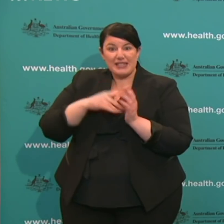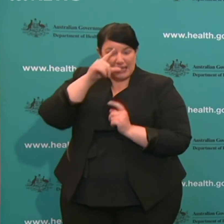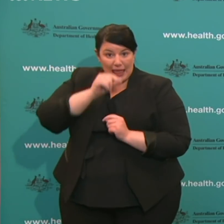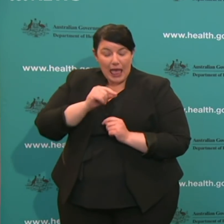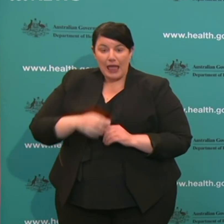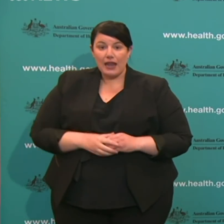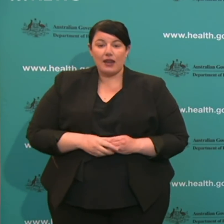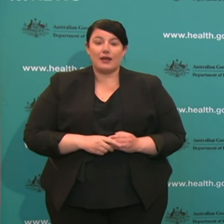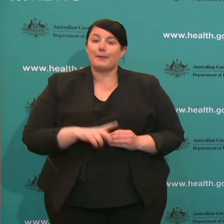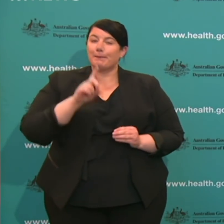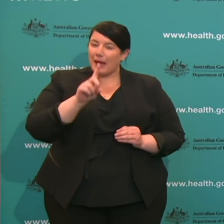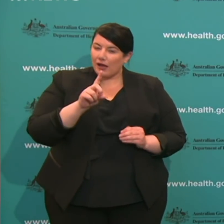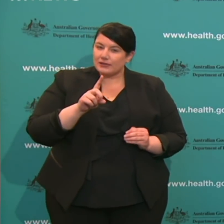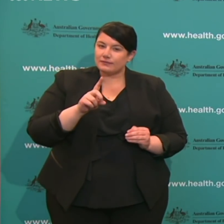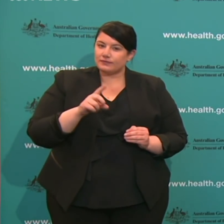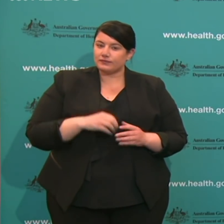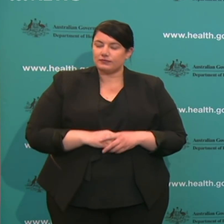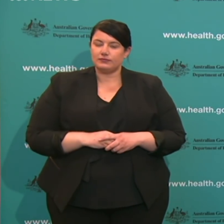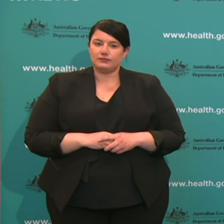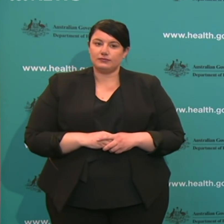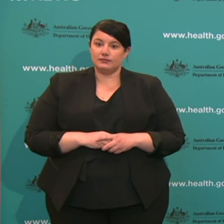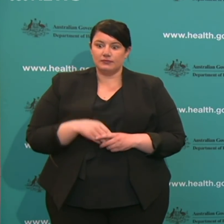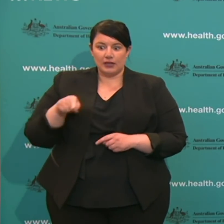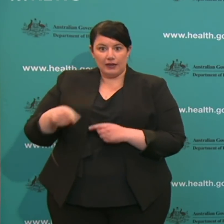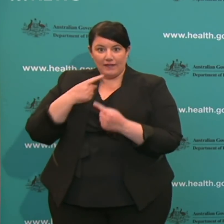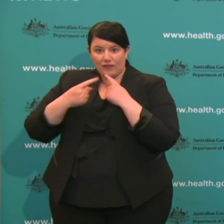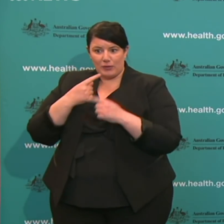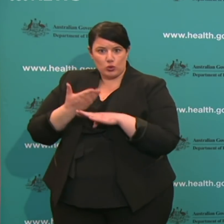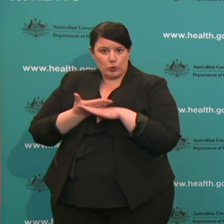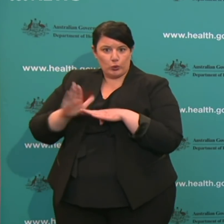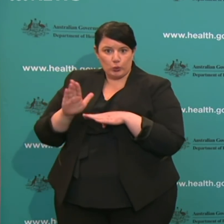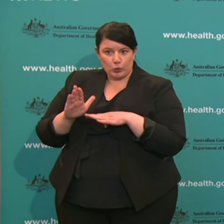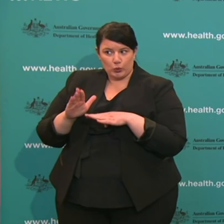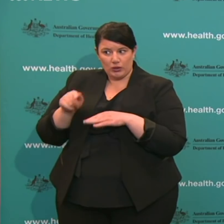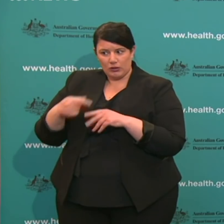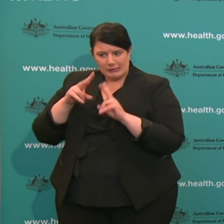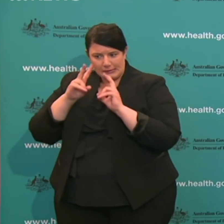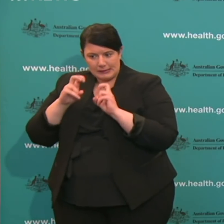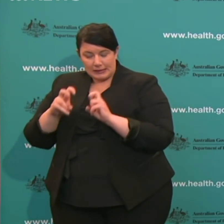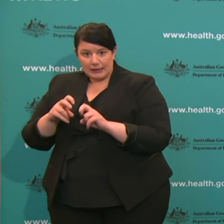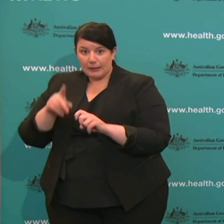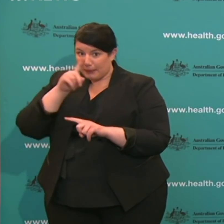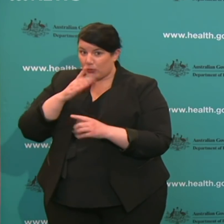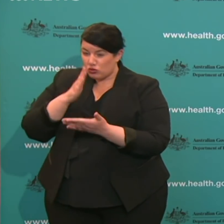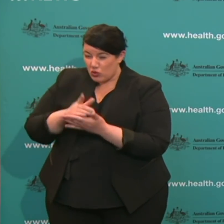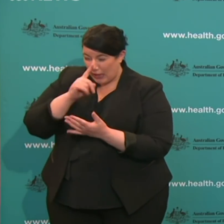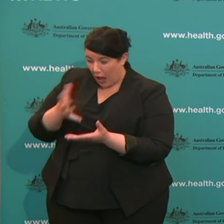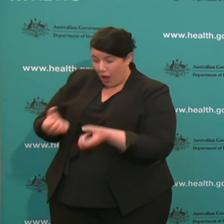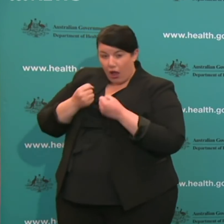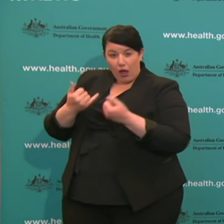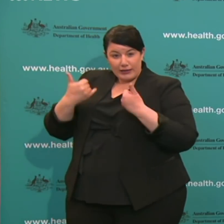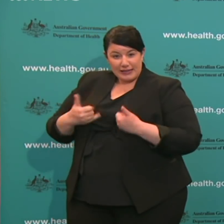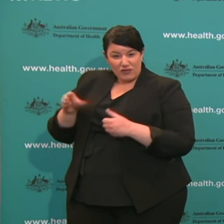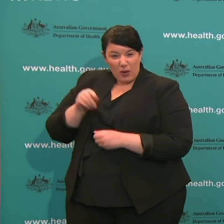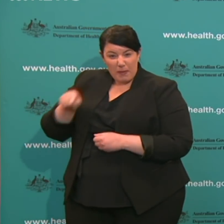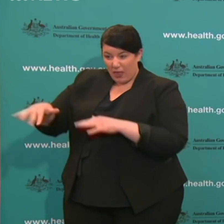we don't know is how relevant that is to people actually getting infected. And I'll give you an